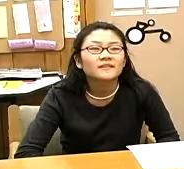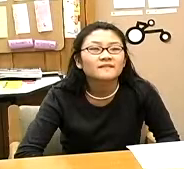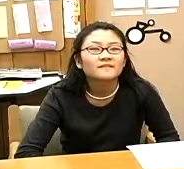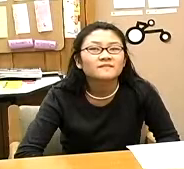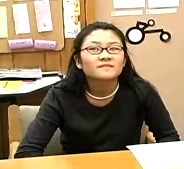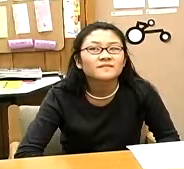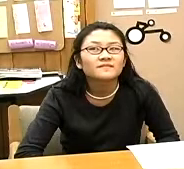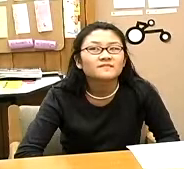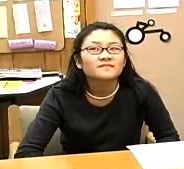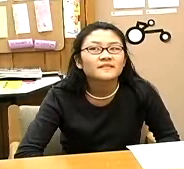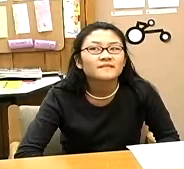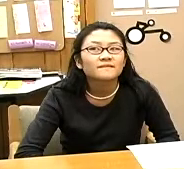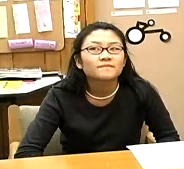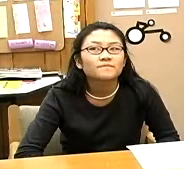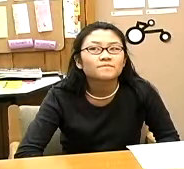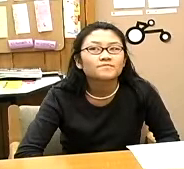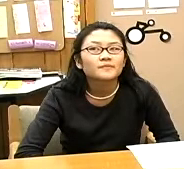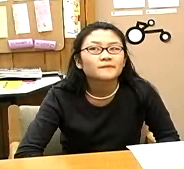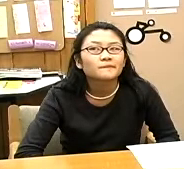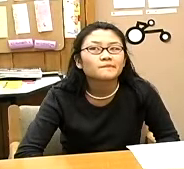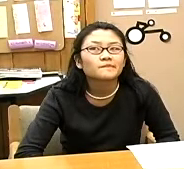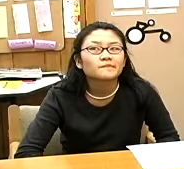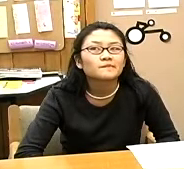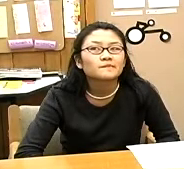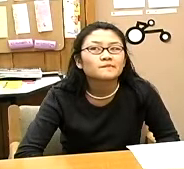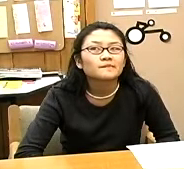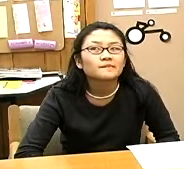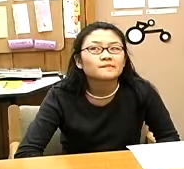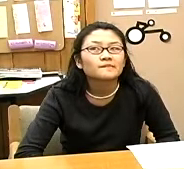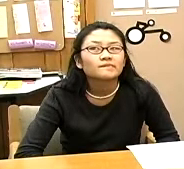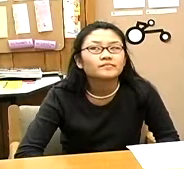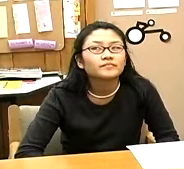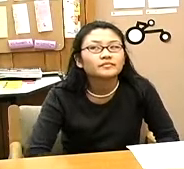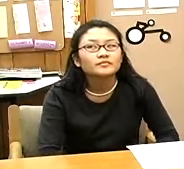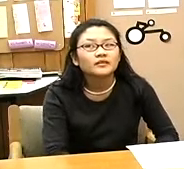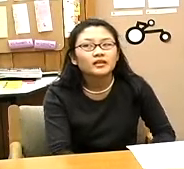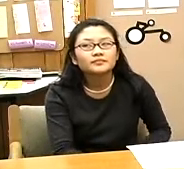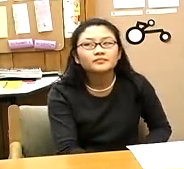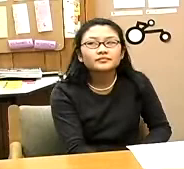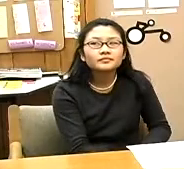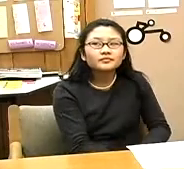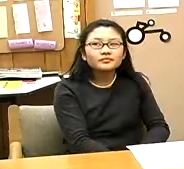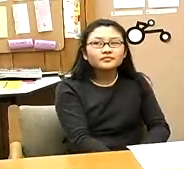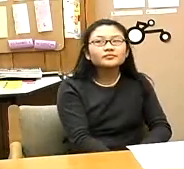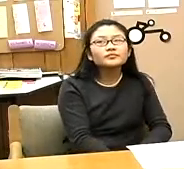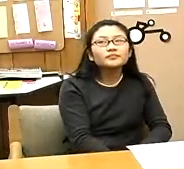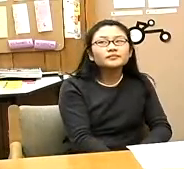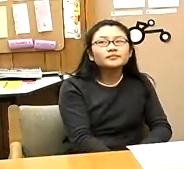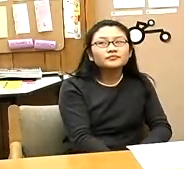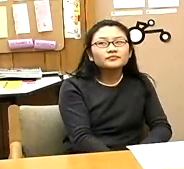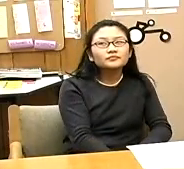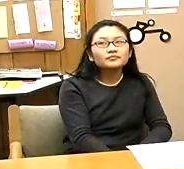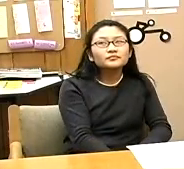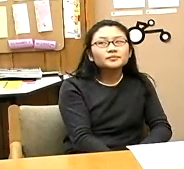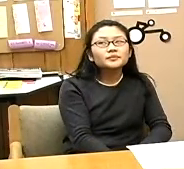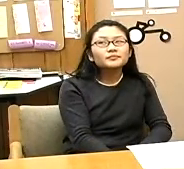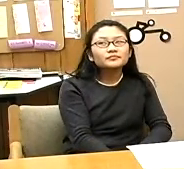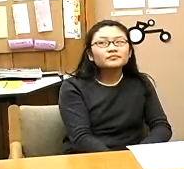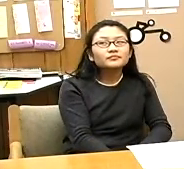to decide to go to become a teacher, you might incorporate photography into your classroom, y- working with students to